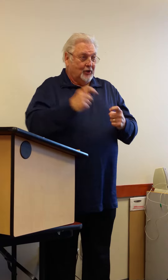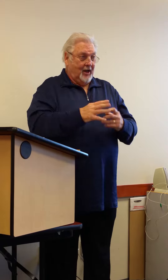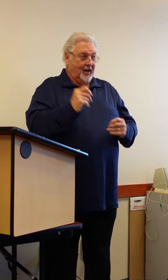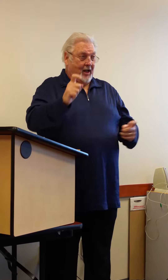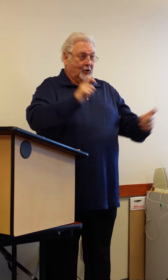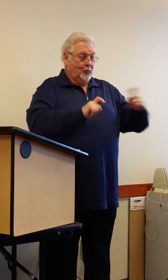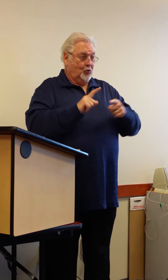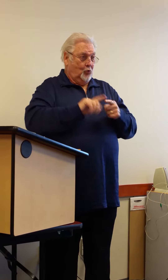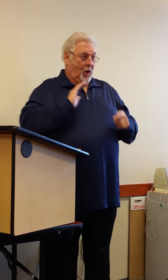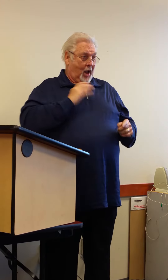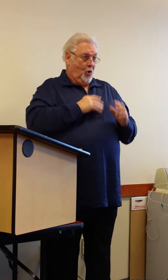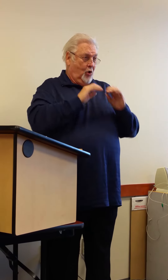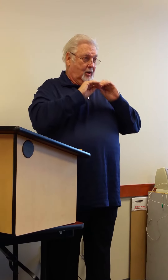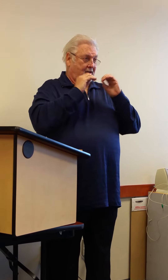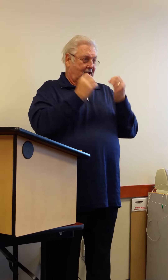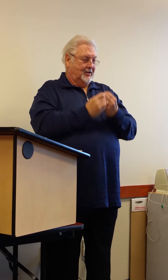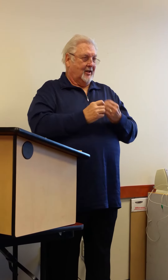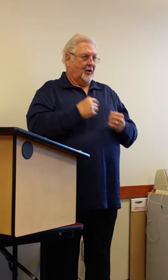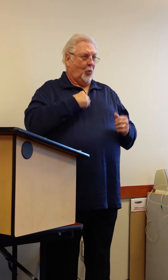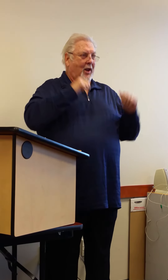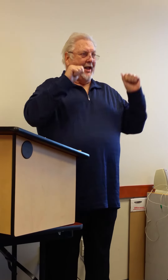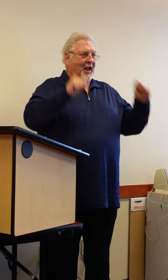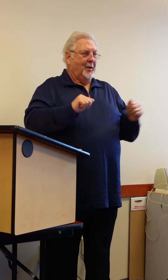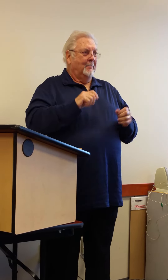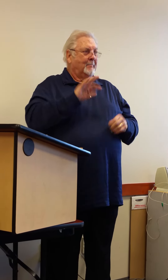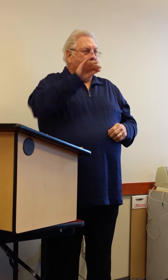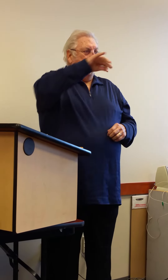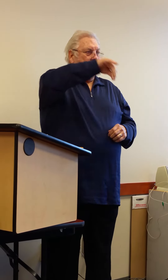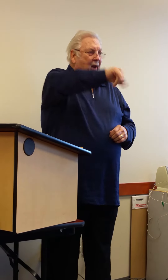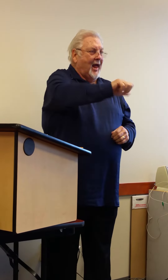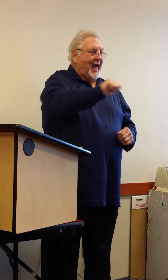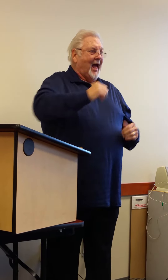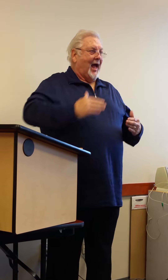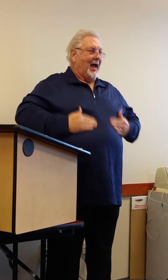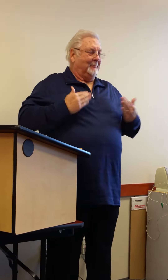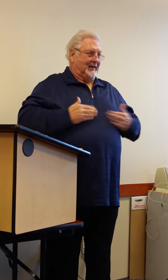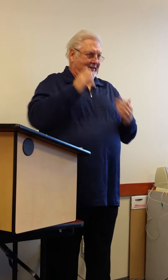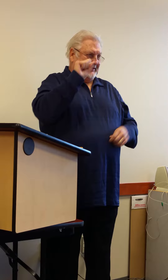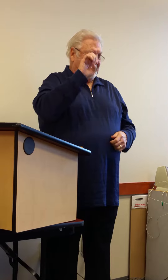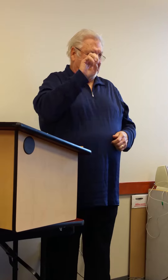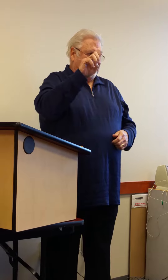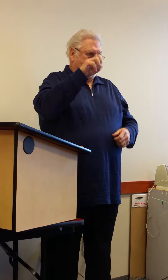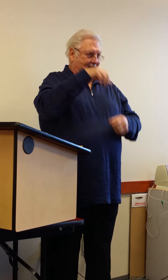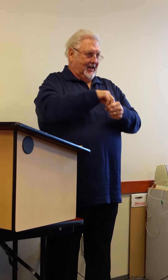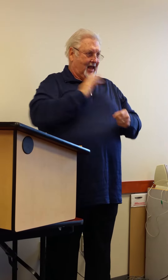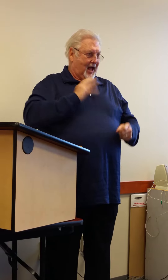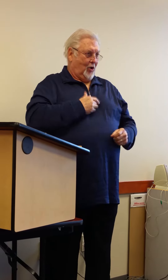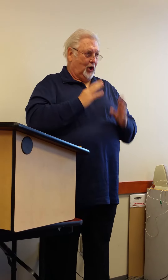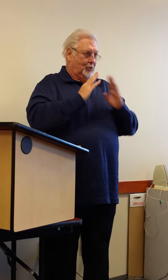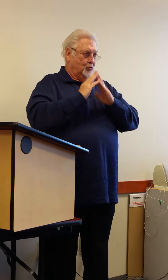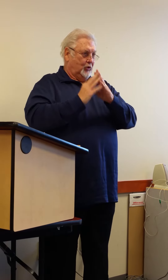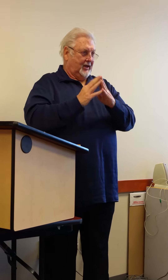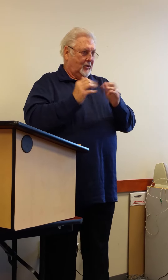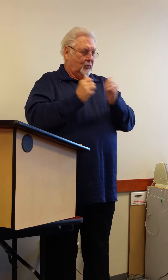your donations and your contributions to our organization, we can plant a happy seed in our